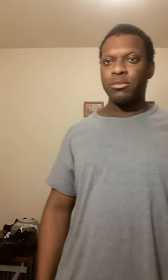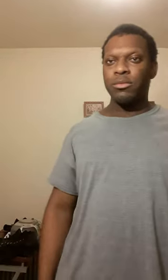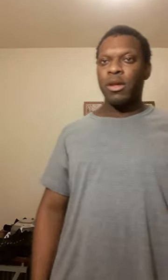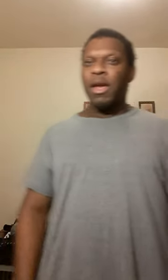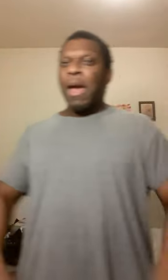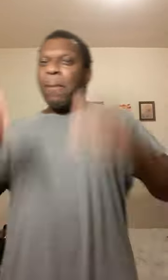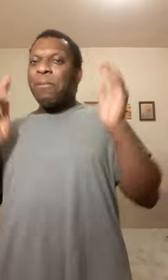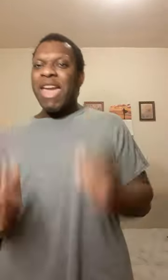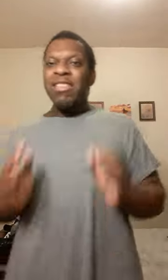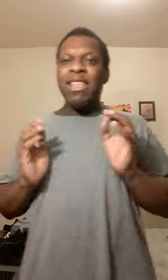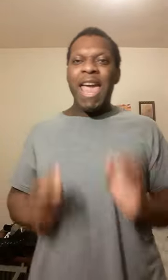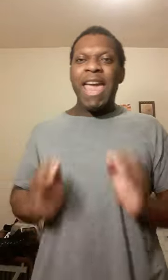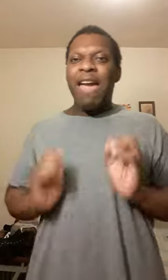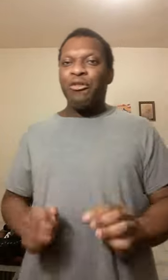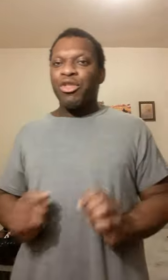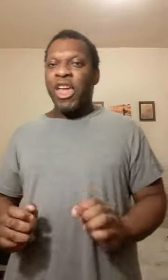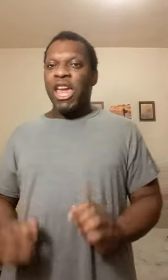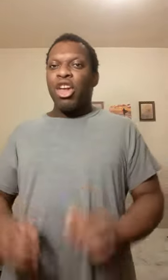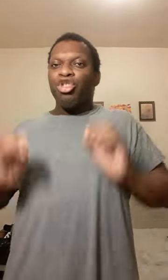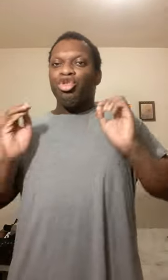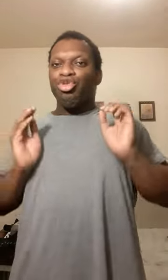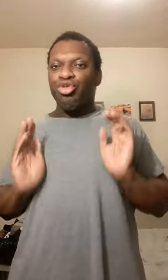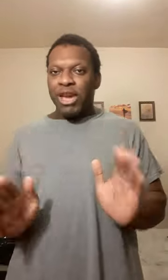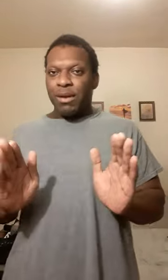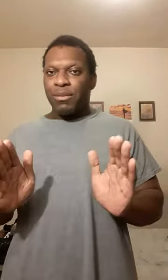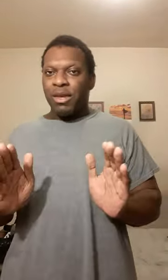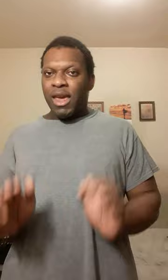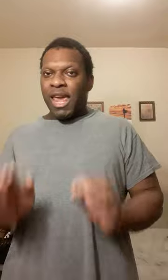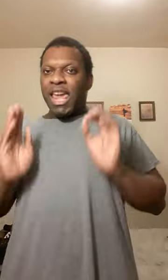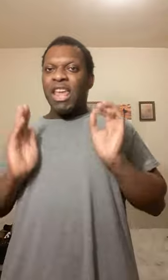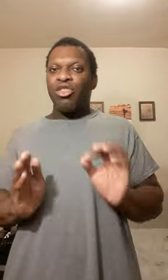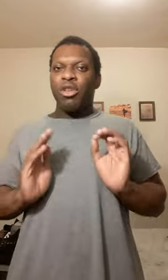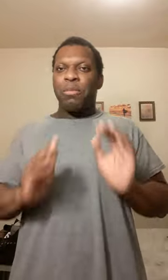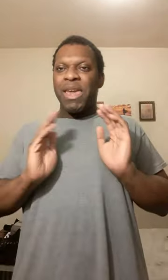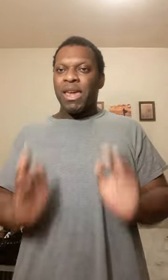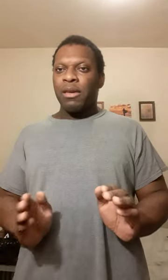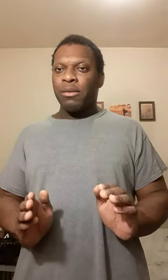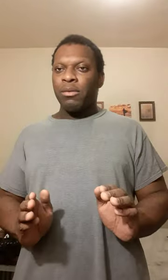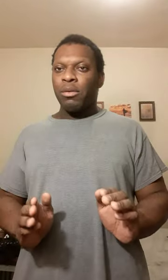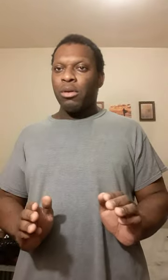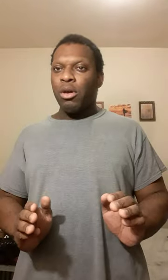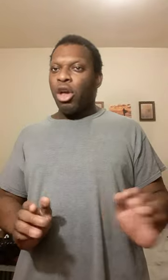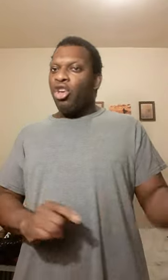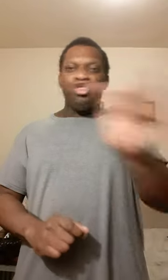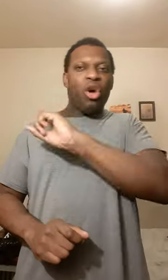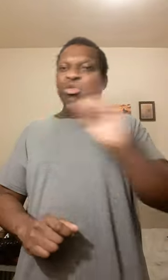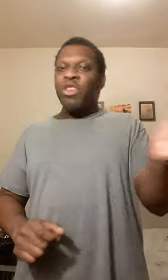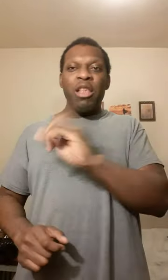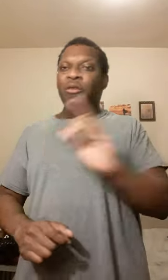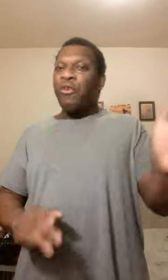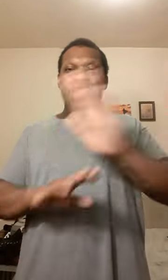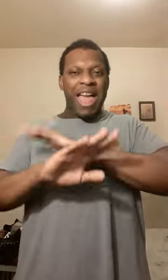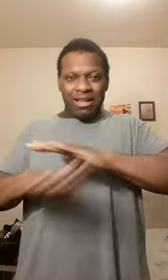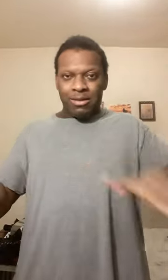Make today everything you dreamed it could be. Don't settle for less.